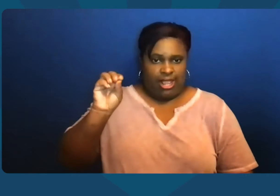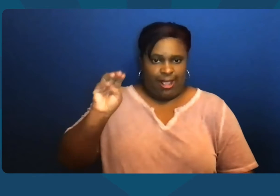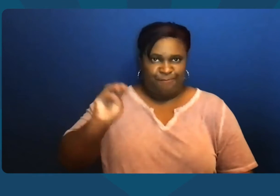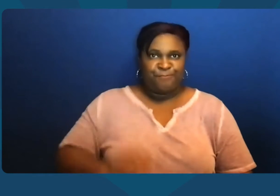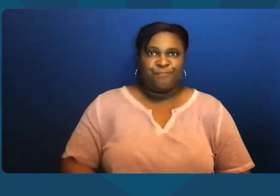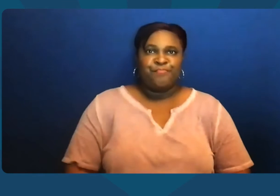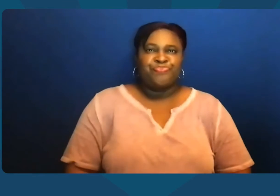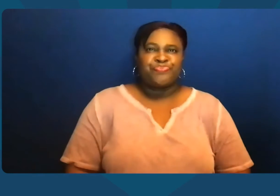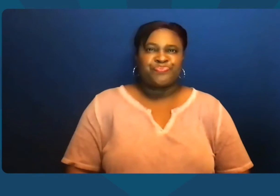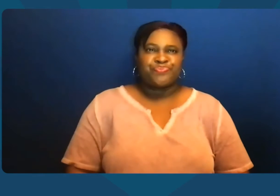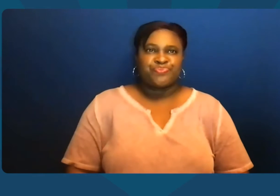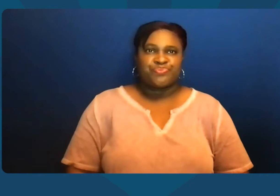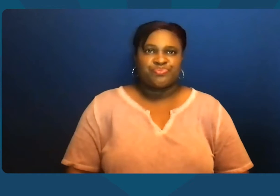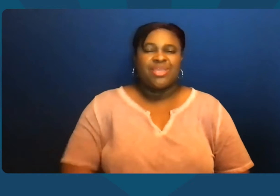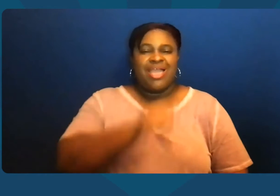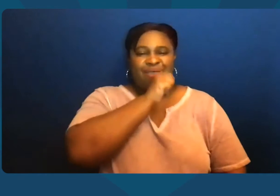nancybartow.com.